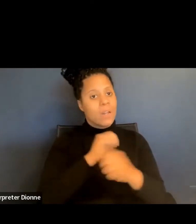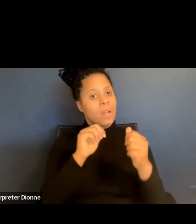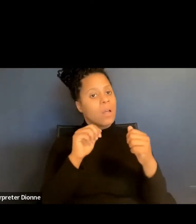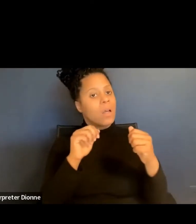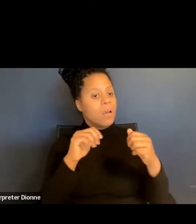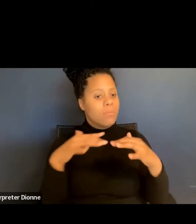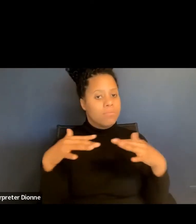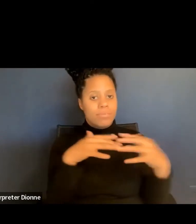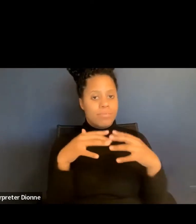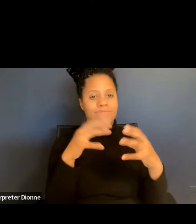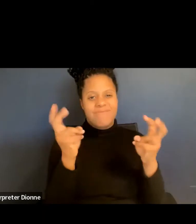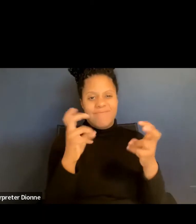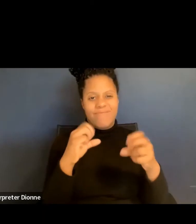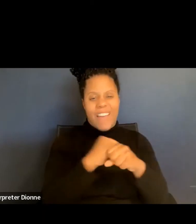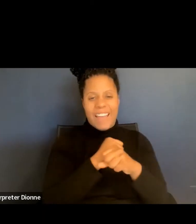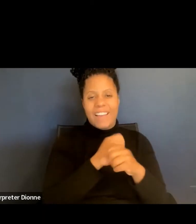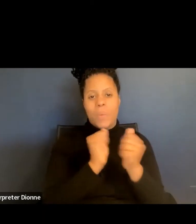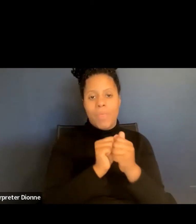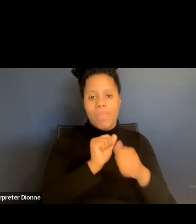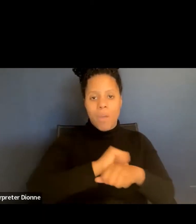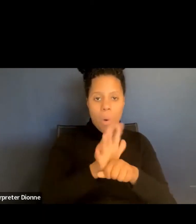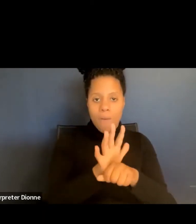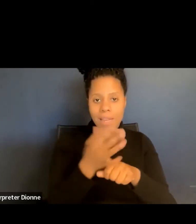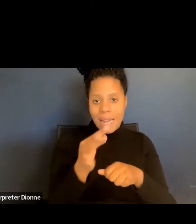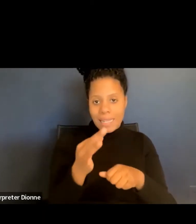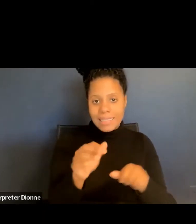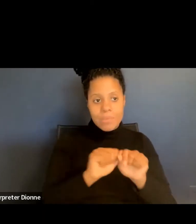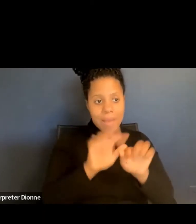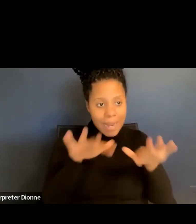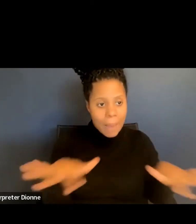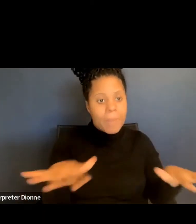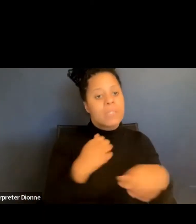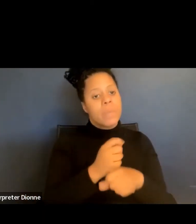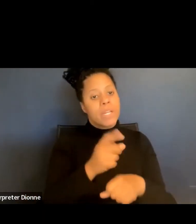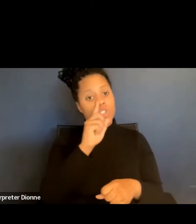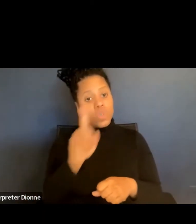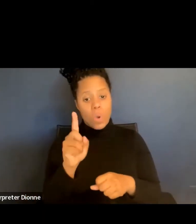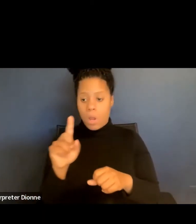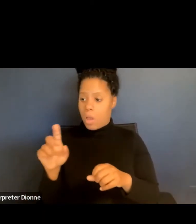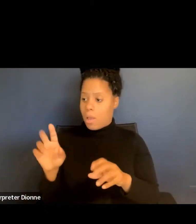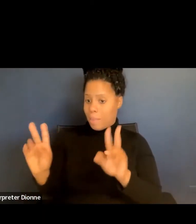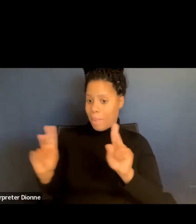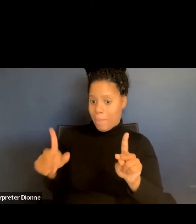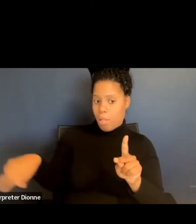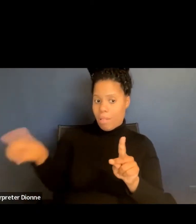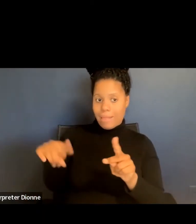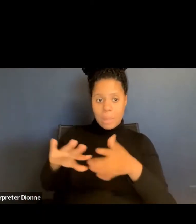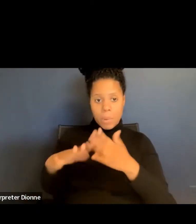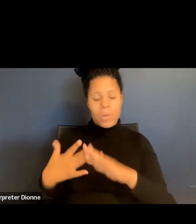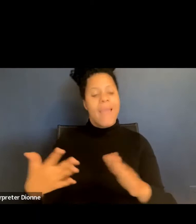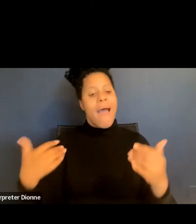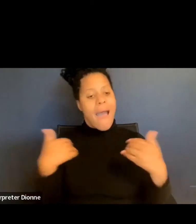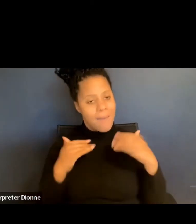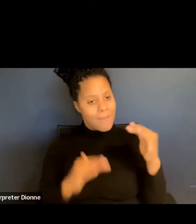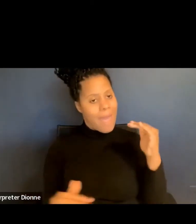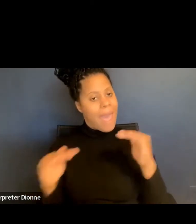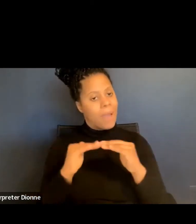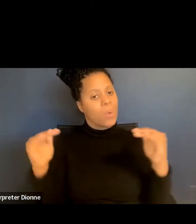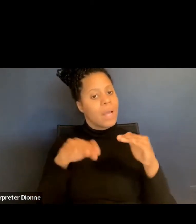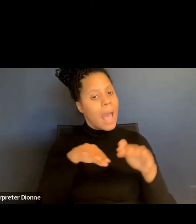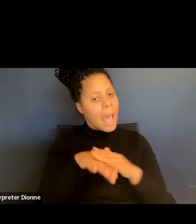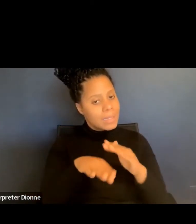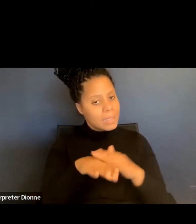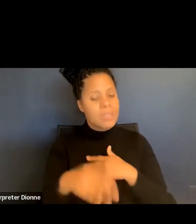ensure that these populations, patients served, and their communities have equitable access to treatment,